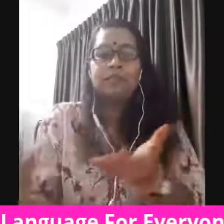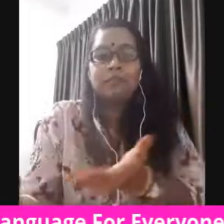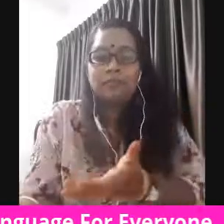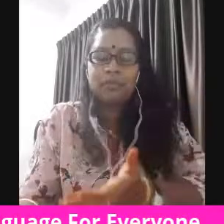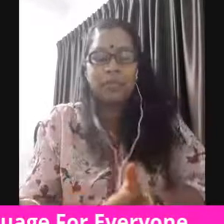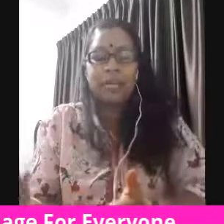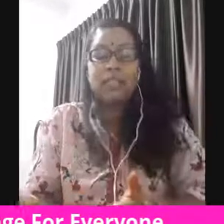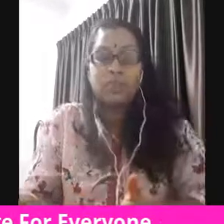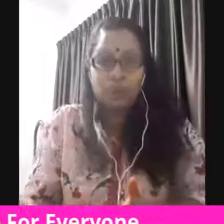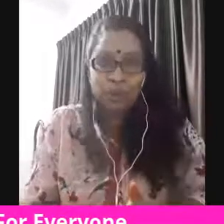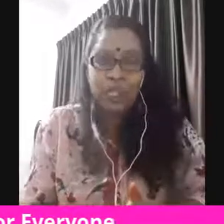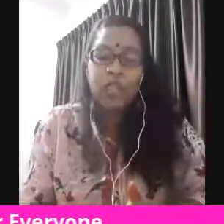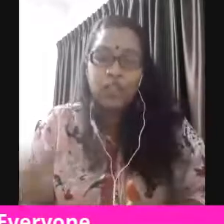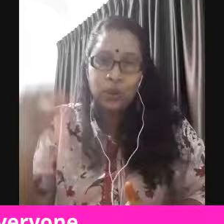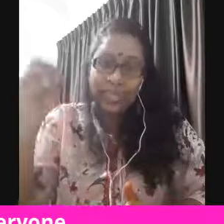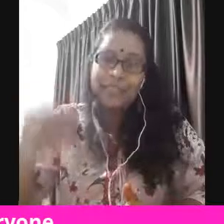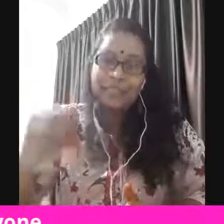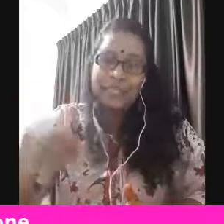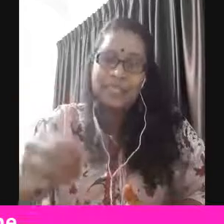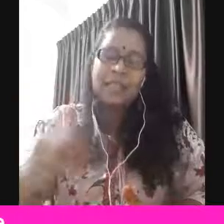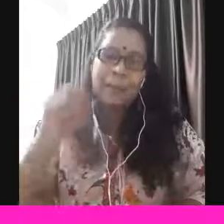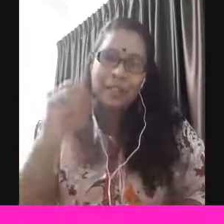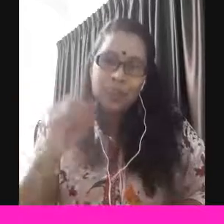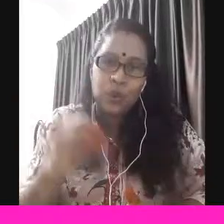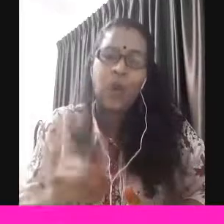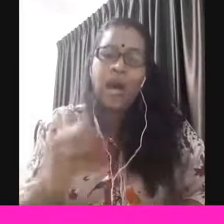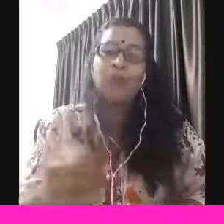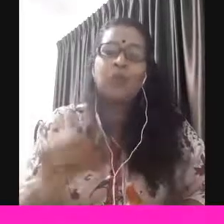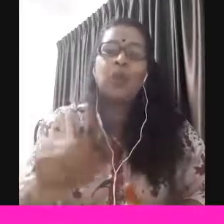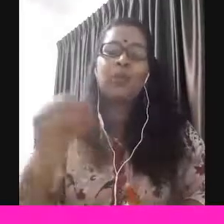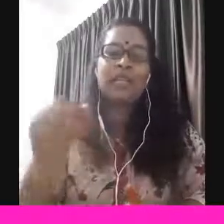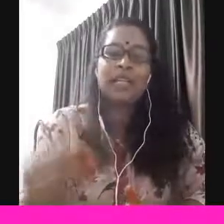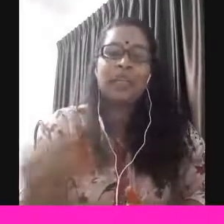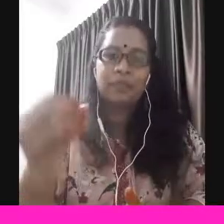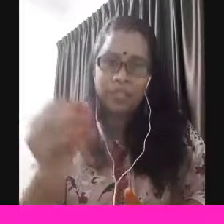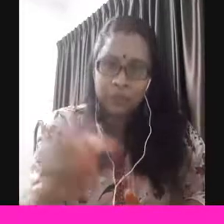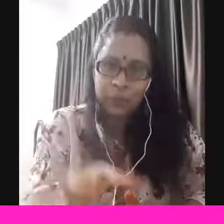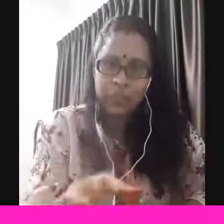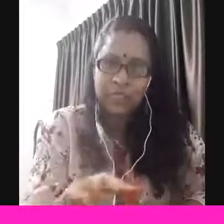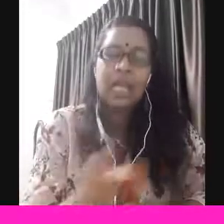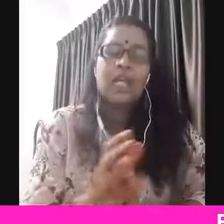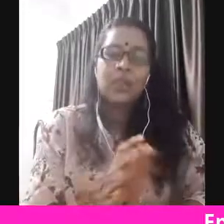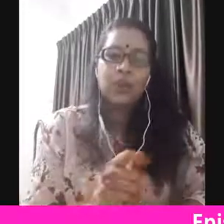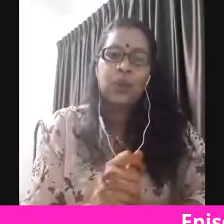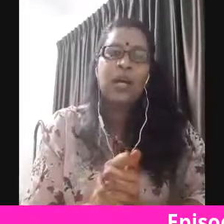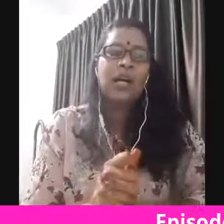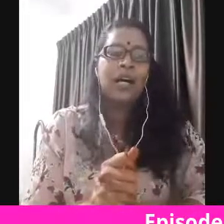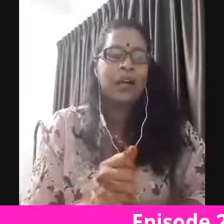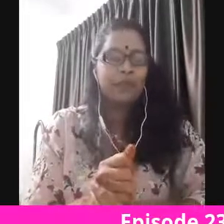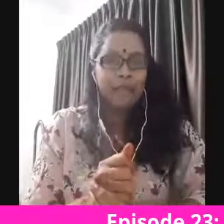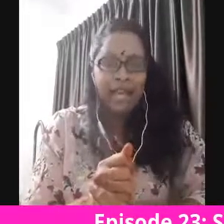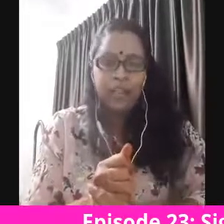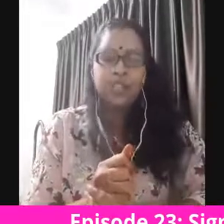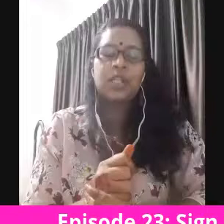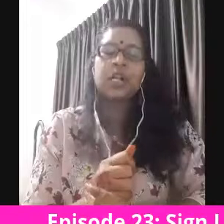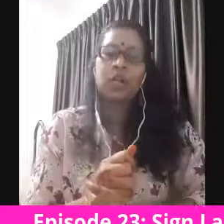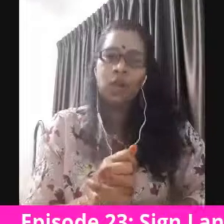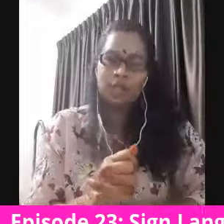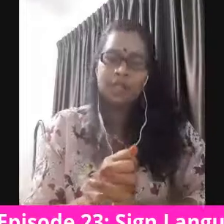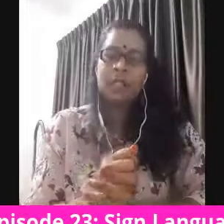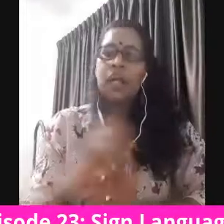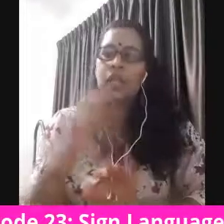study in some other schools. So that Mm-hmm. teachers must know how to communicate with the students. So we will